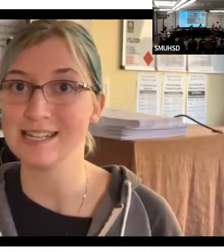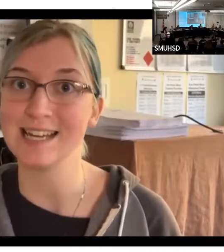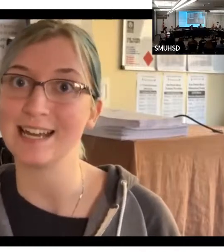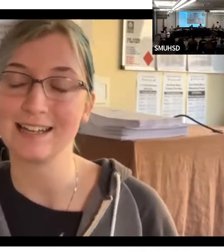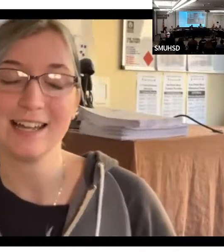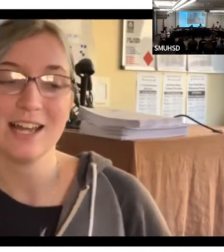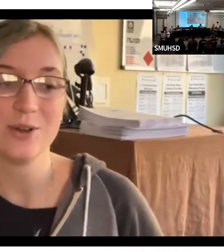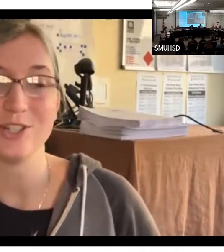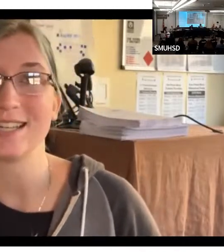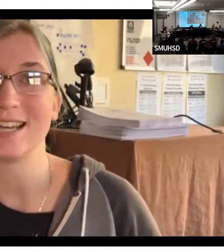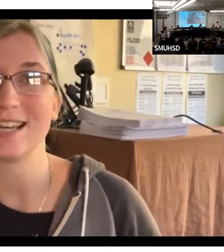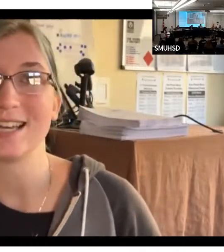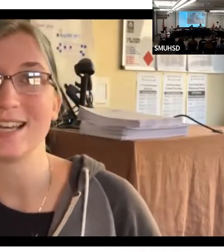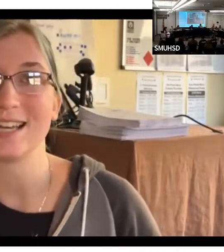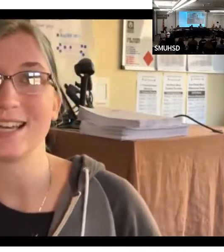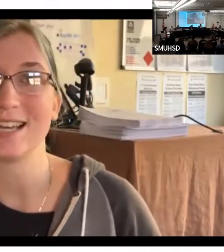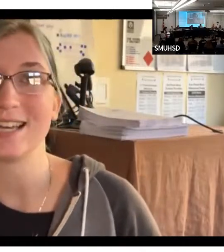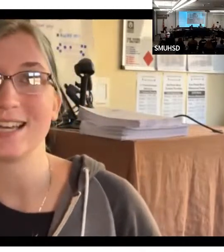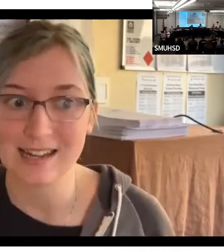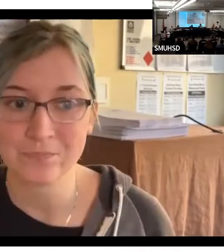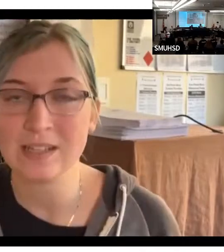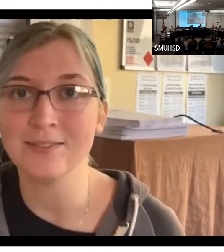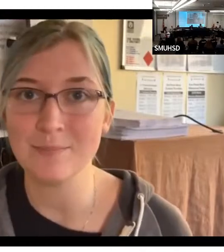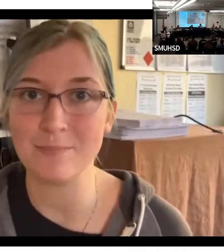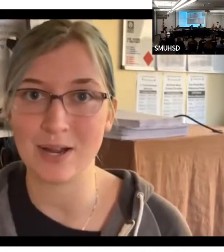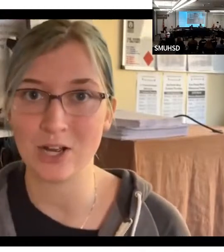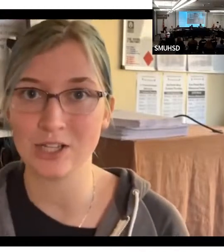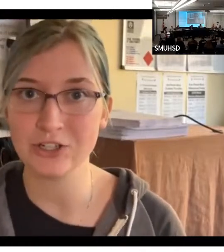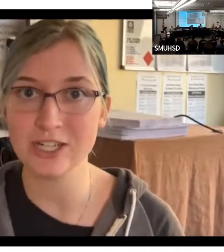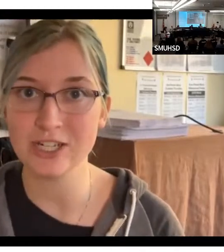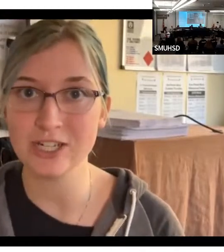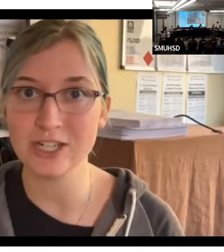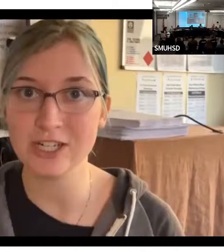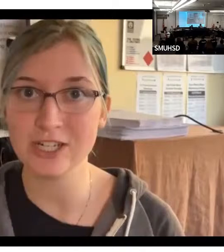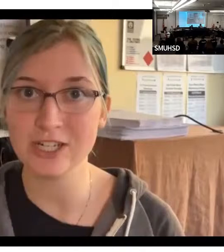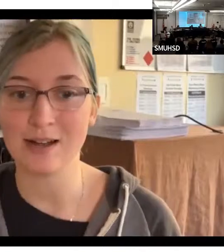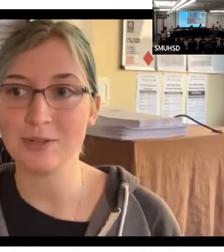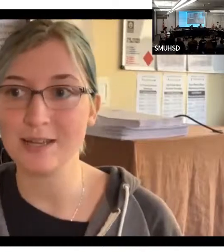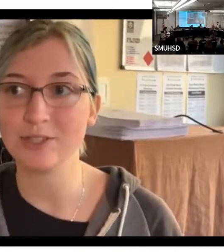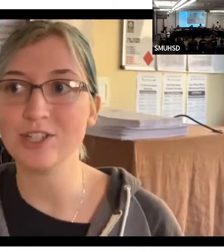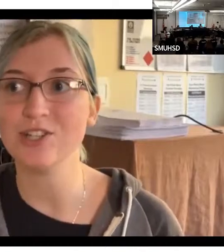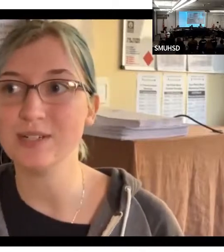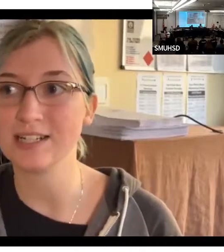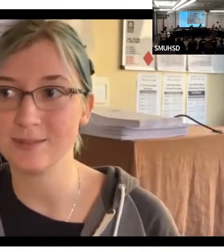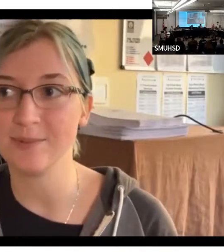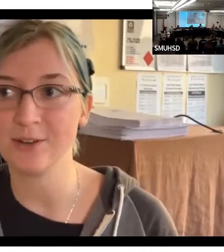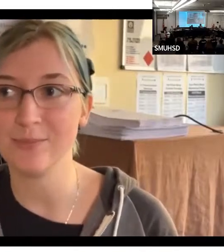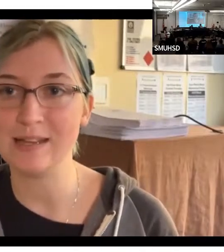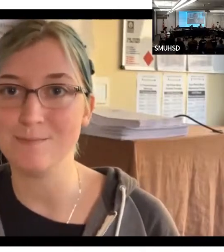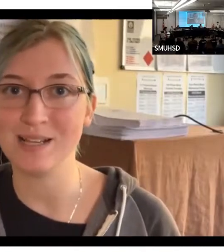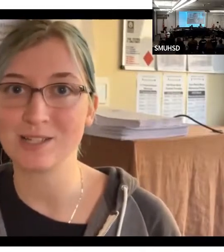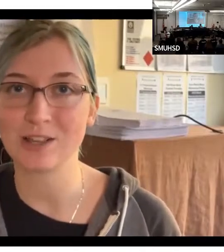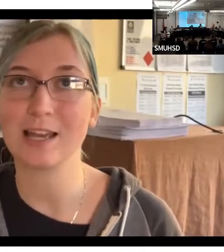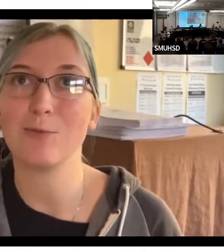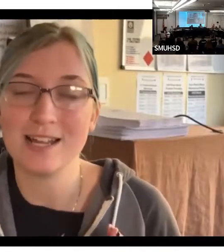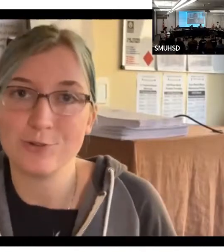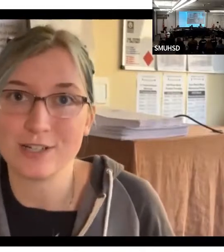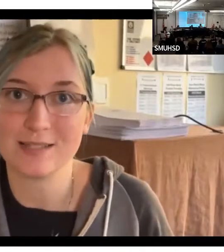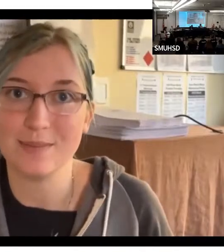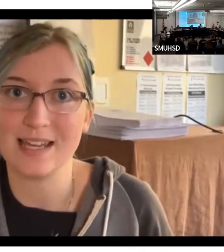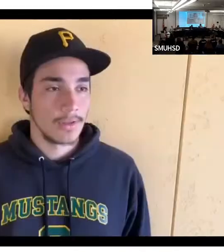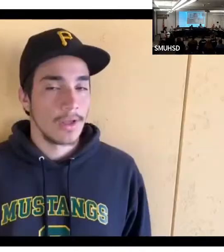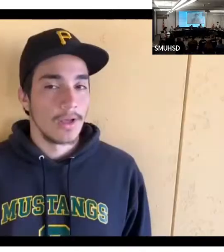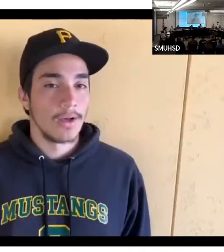able to critique it, which is like super interesting. Even in biology, I was able to do an experiment based on like